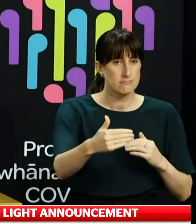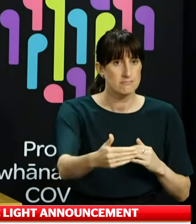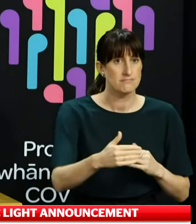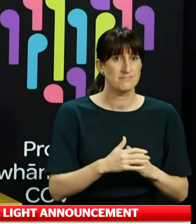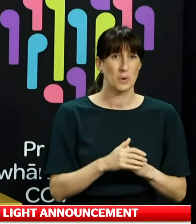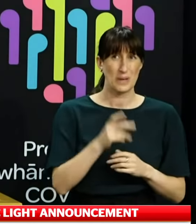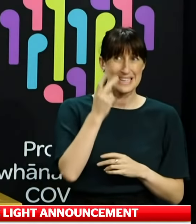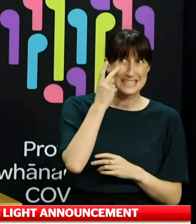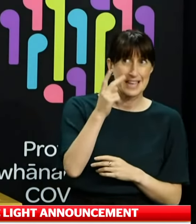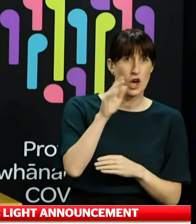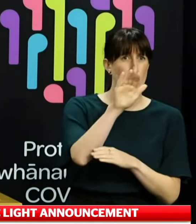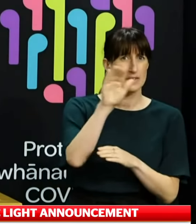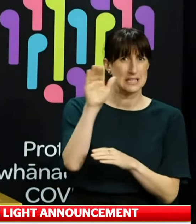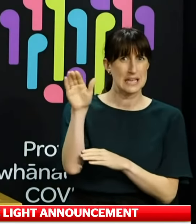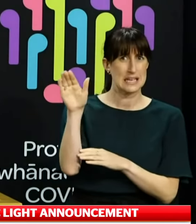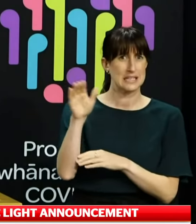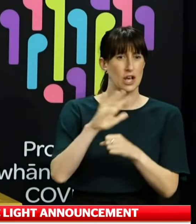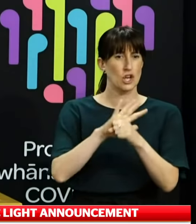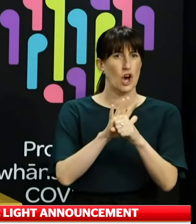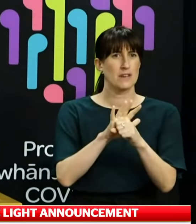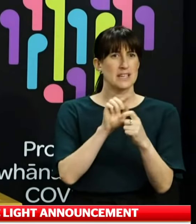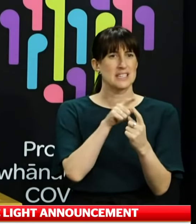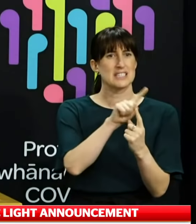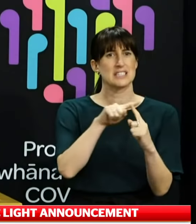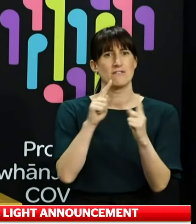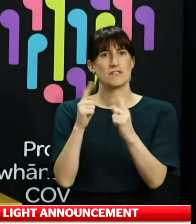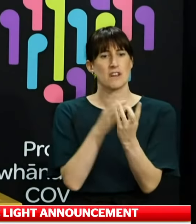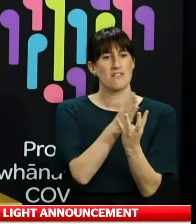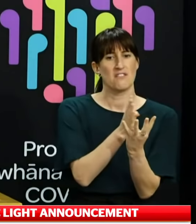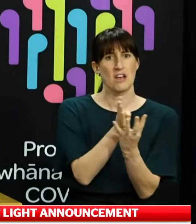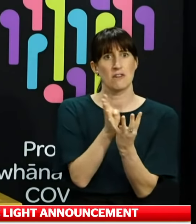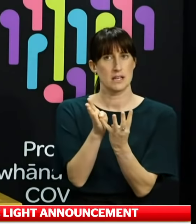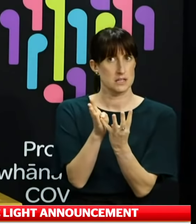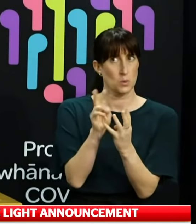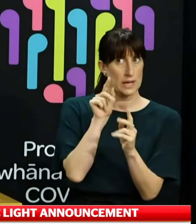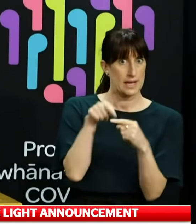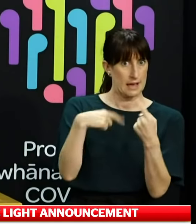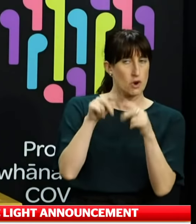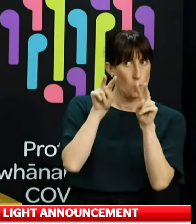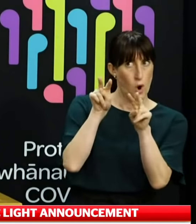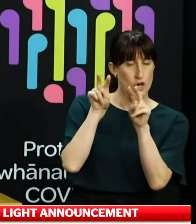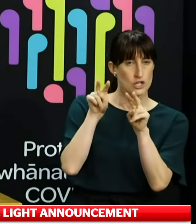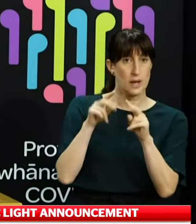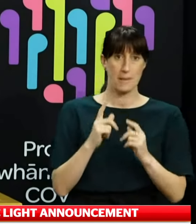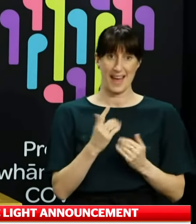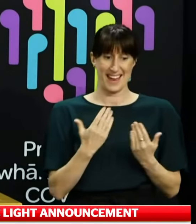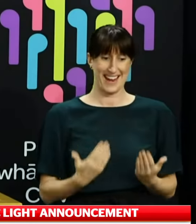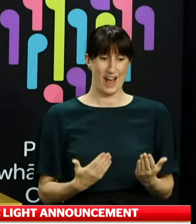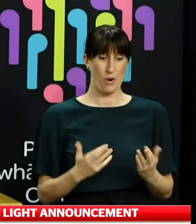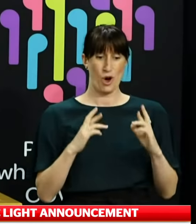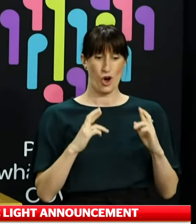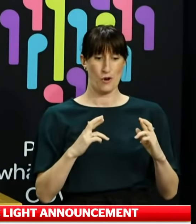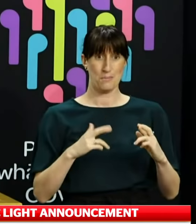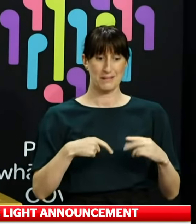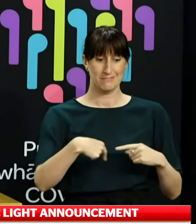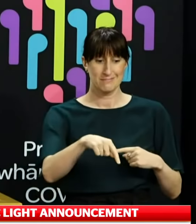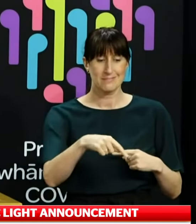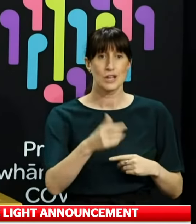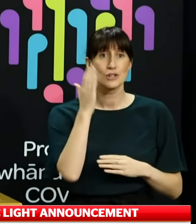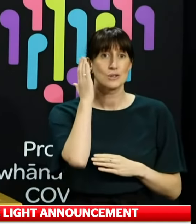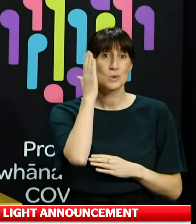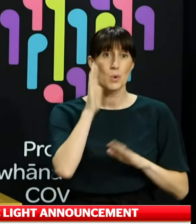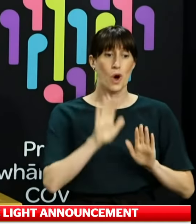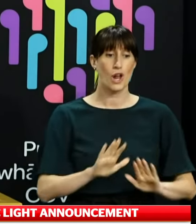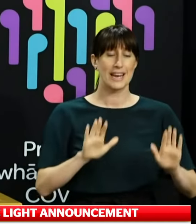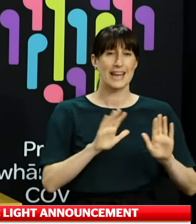keep a close eye on that. But we can look forward to, I hope, school holidays with a little more normality than we've experienced